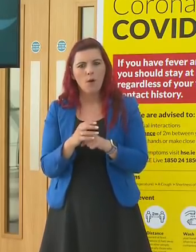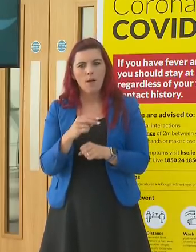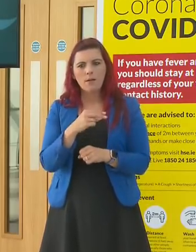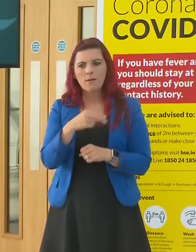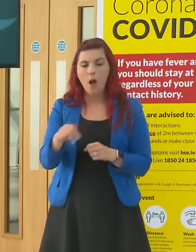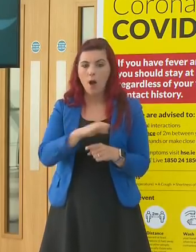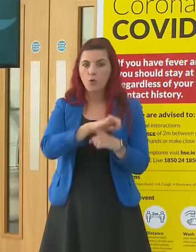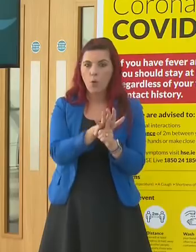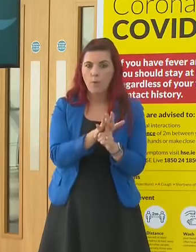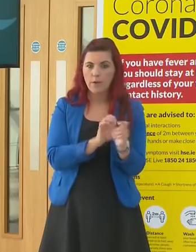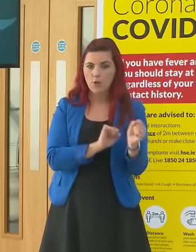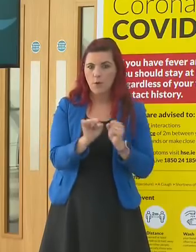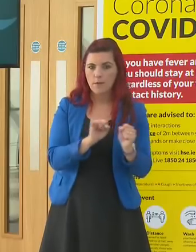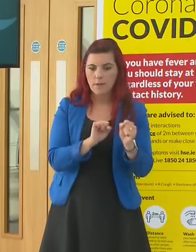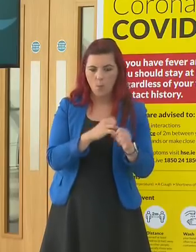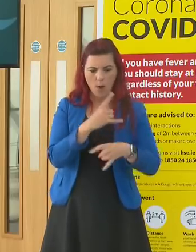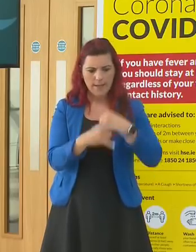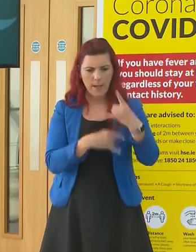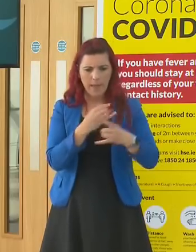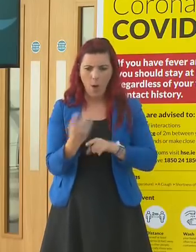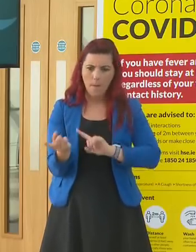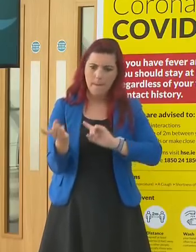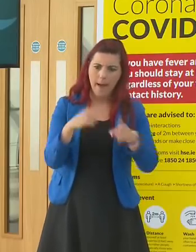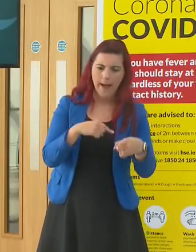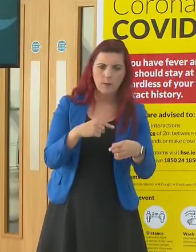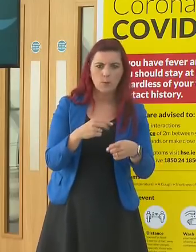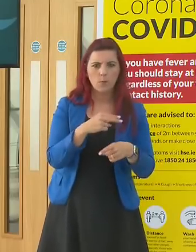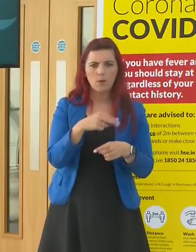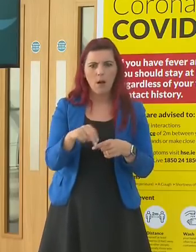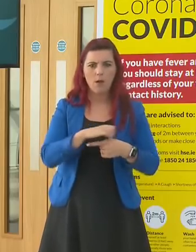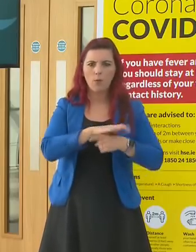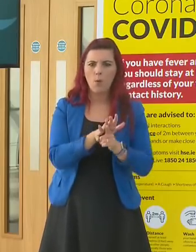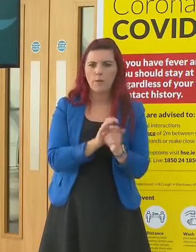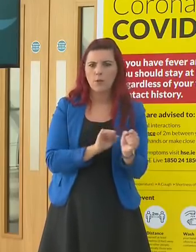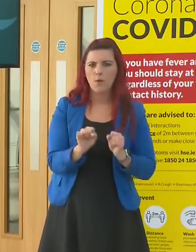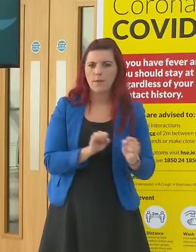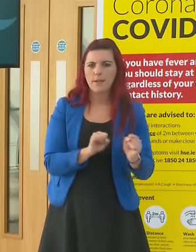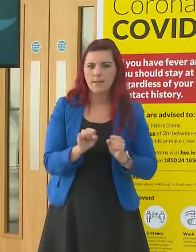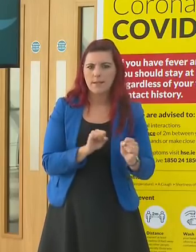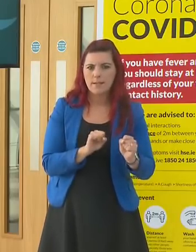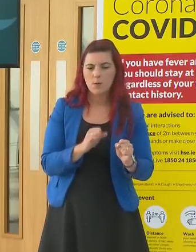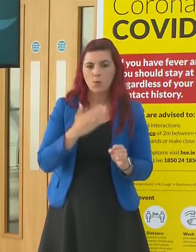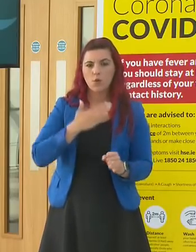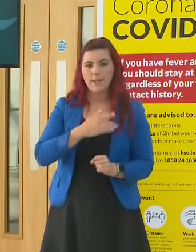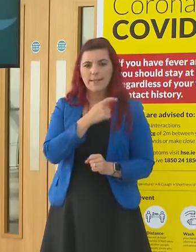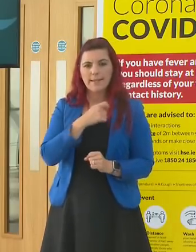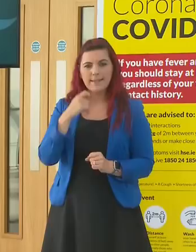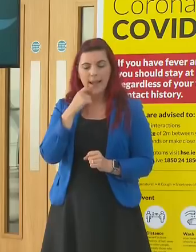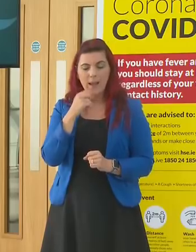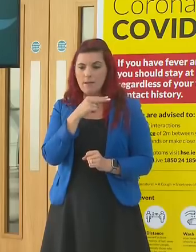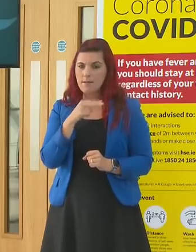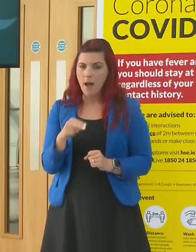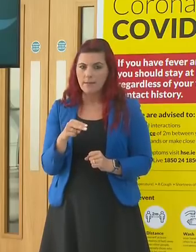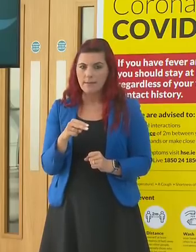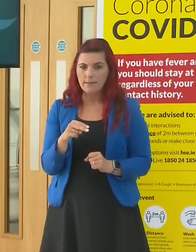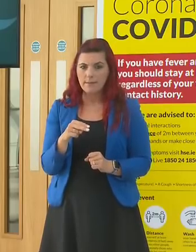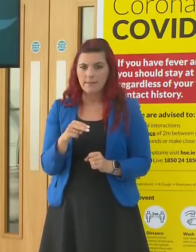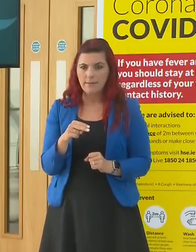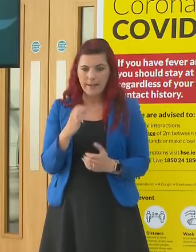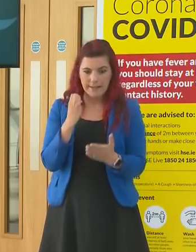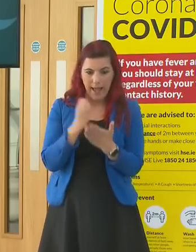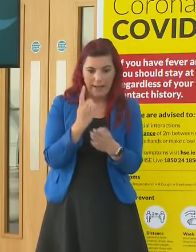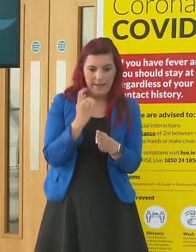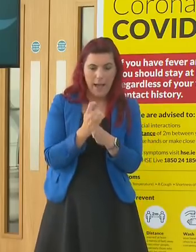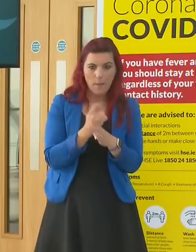non-COVID services and how we restore major elements of our non-COVID services. And just to say, this is not a big point in time, because